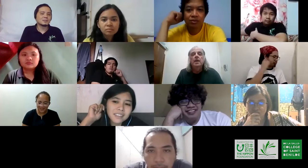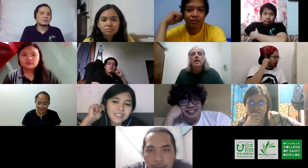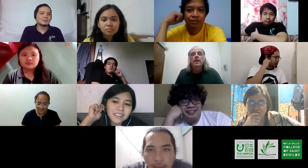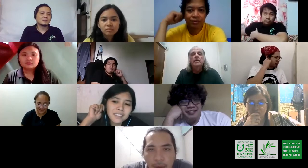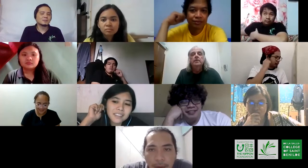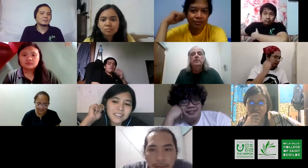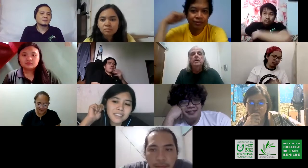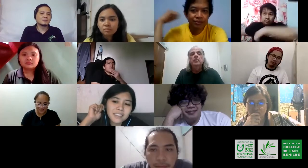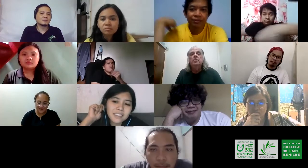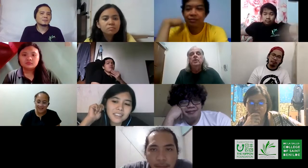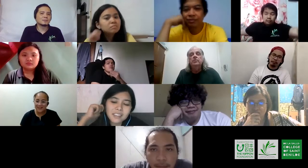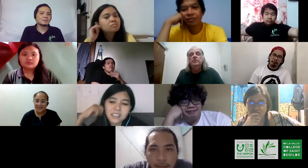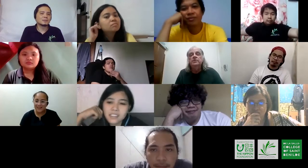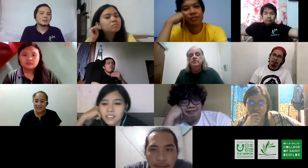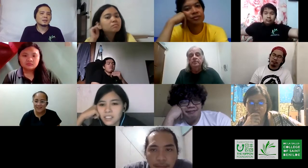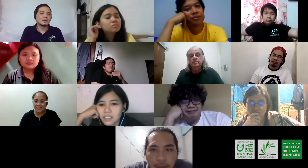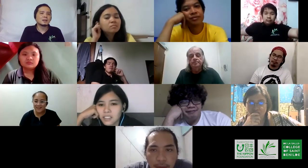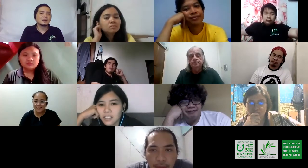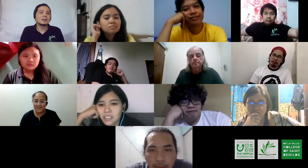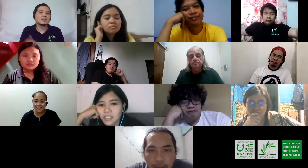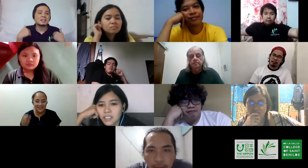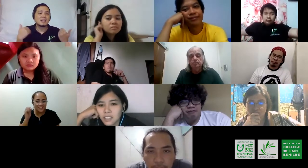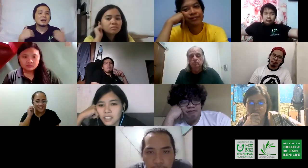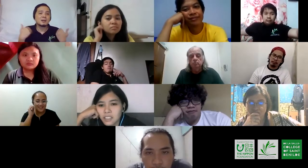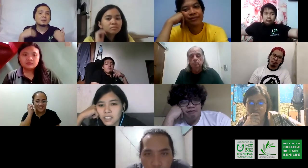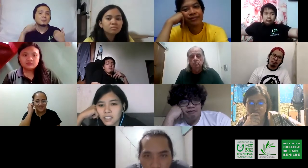okay, and younger brother or sister.